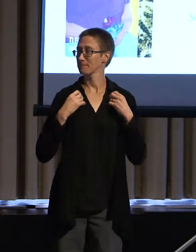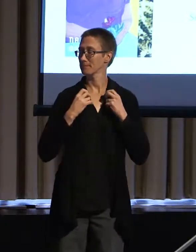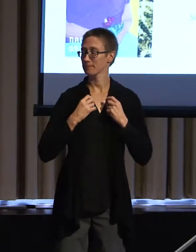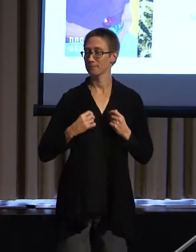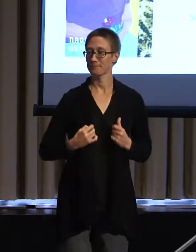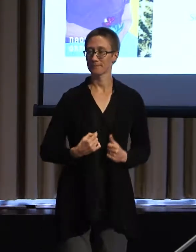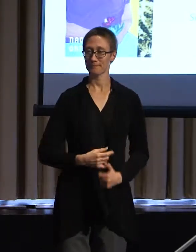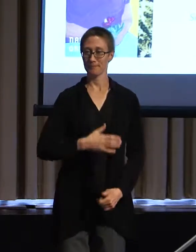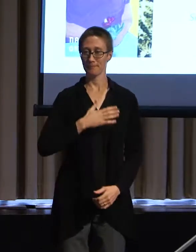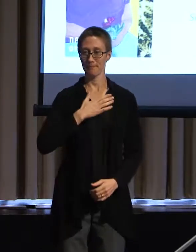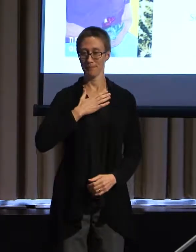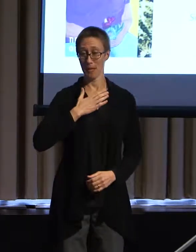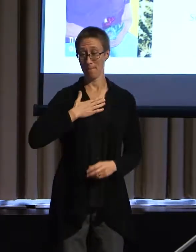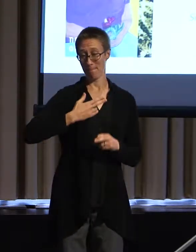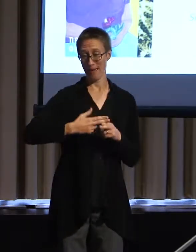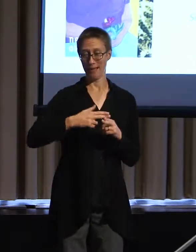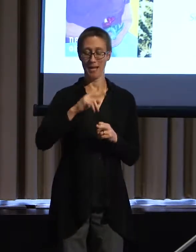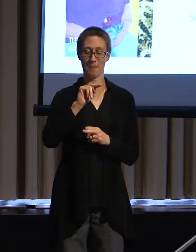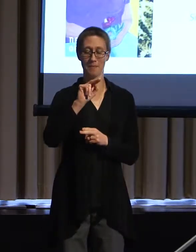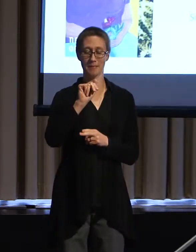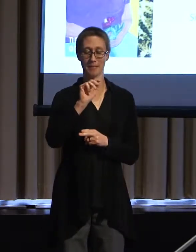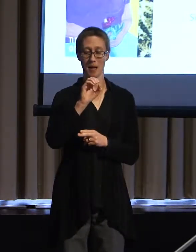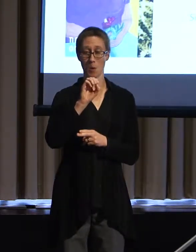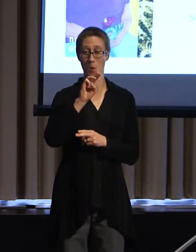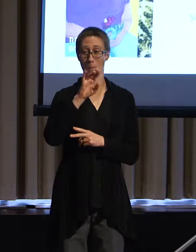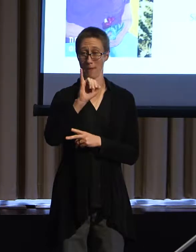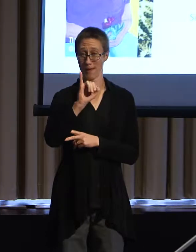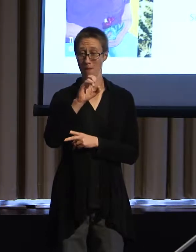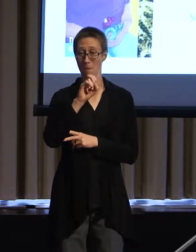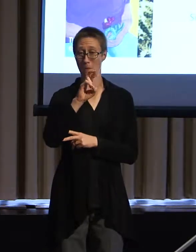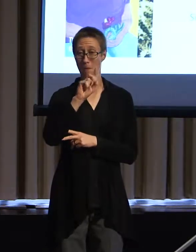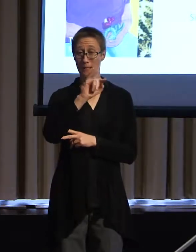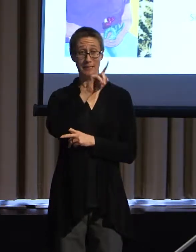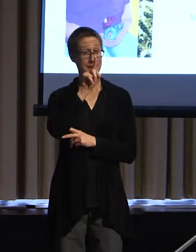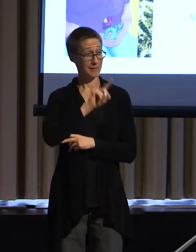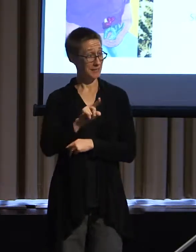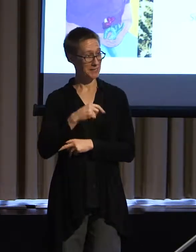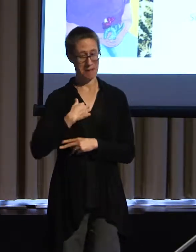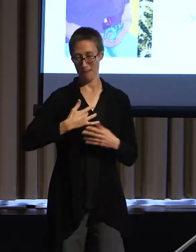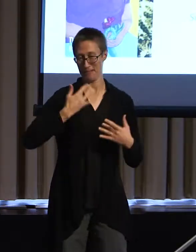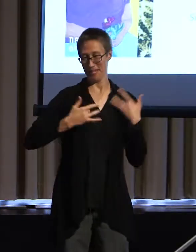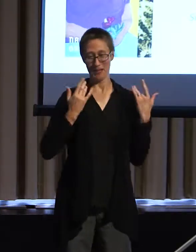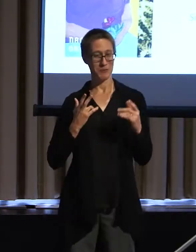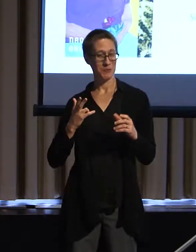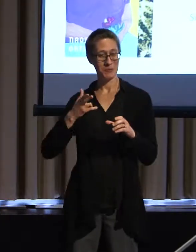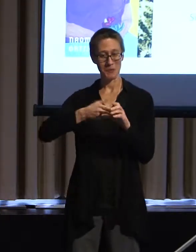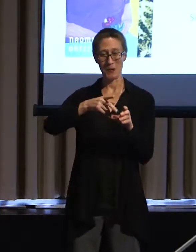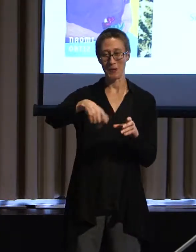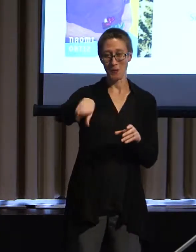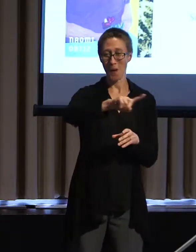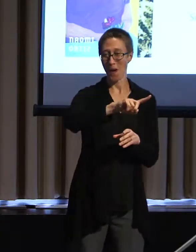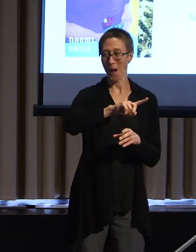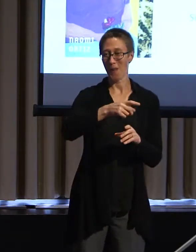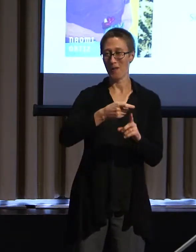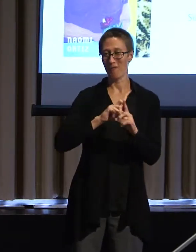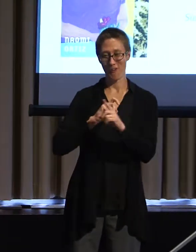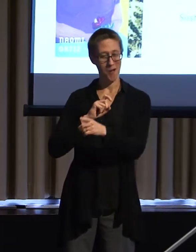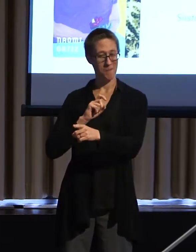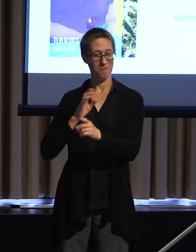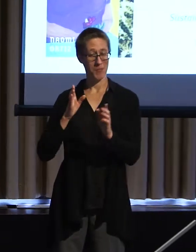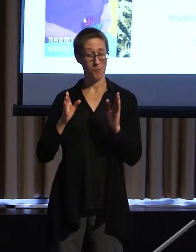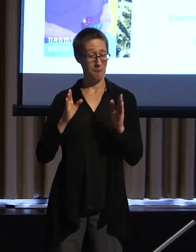So my name is Naomi Ortiz. I'm excited to be joining you via robot from Tucson, Arizona, which is about